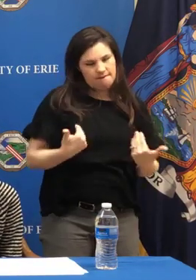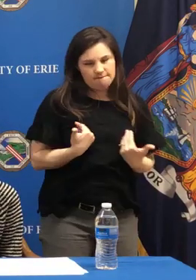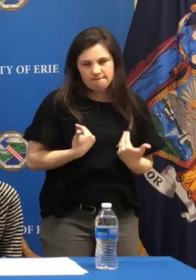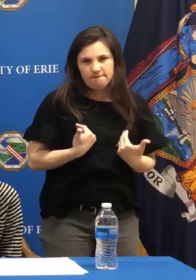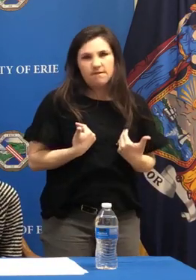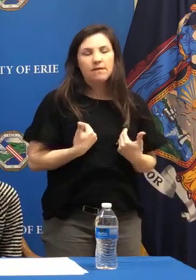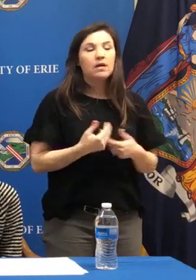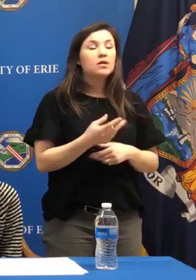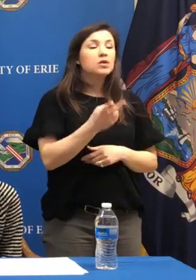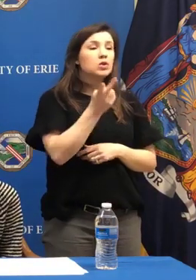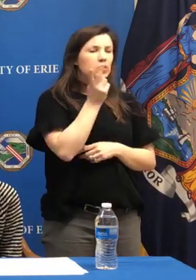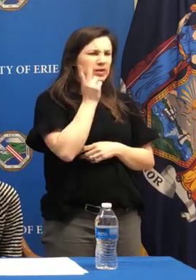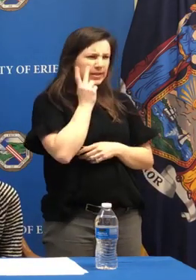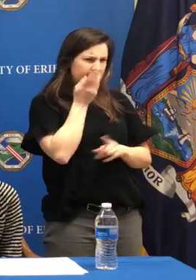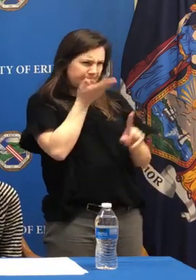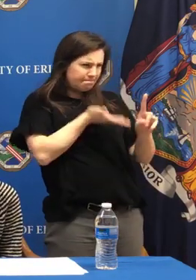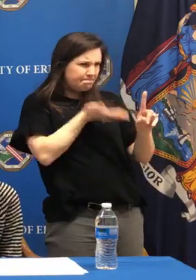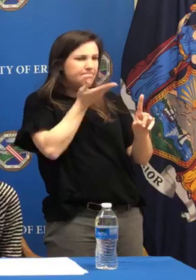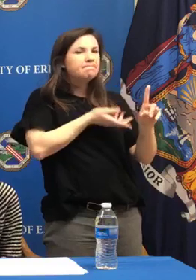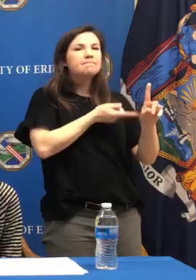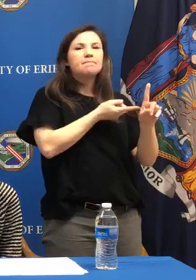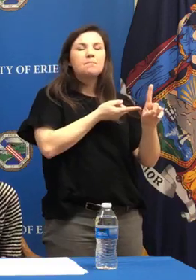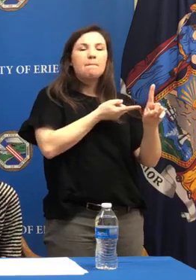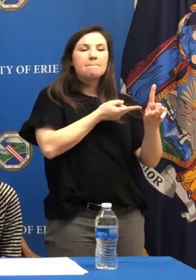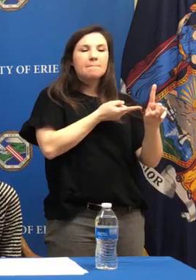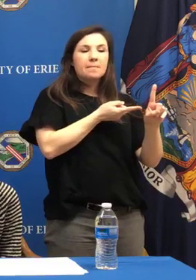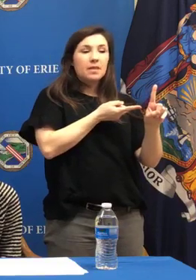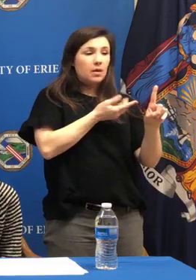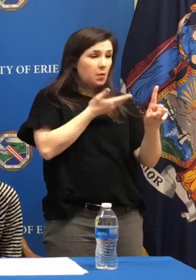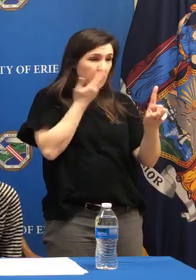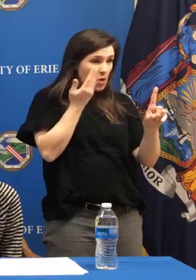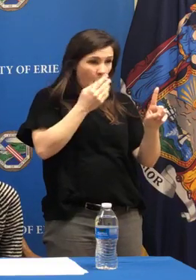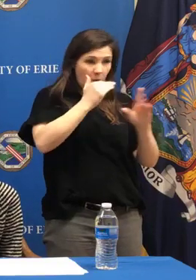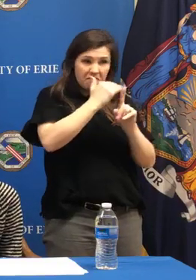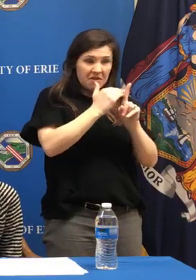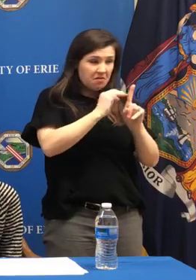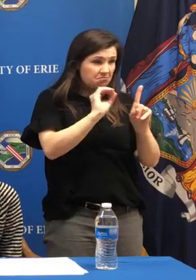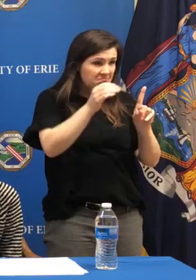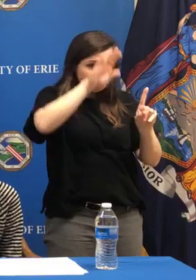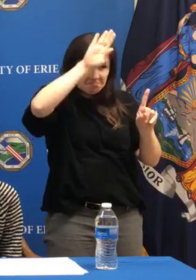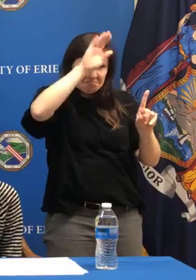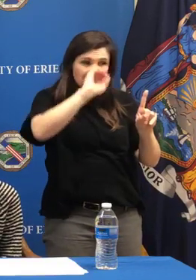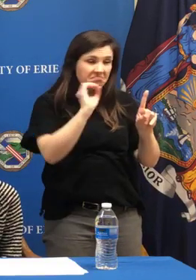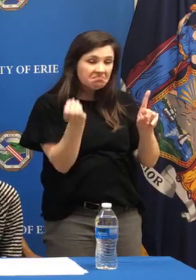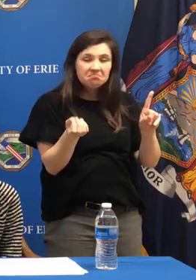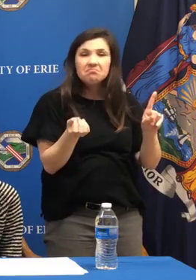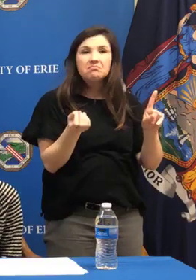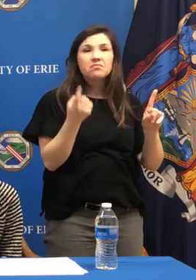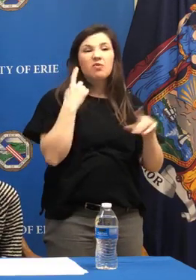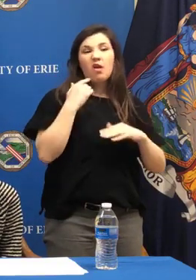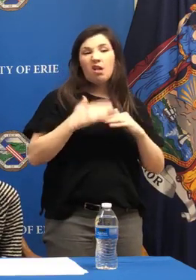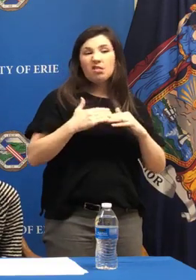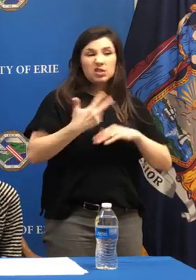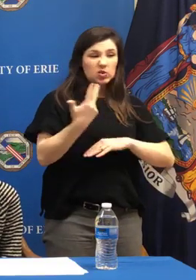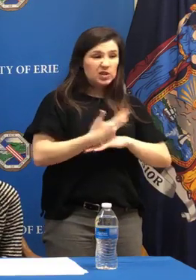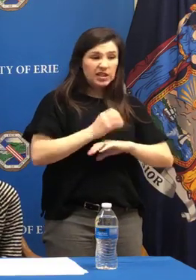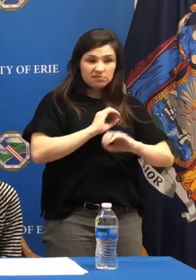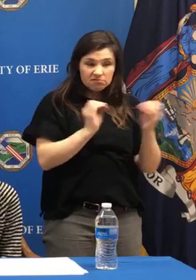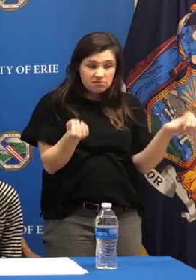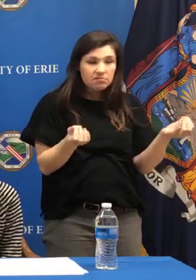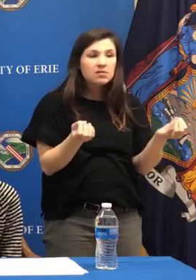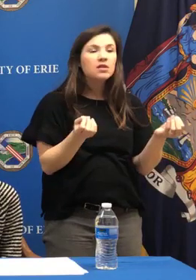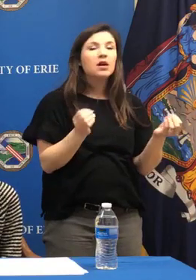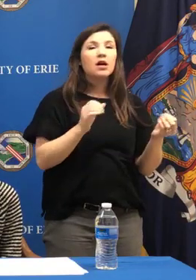that somebody has been fever-free for at least 3 days, and their